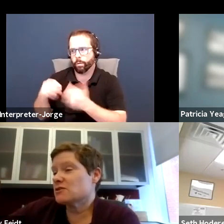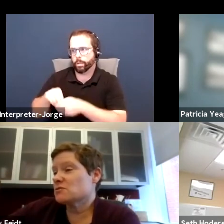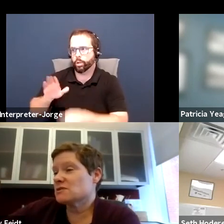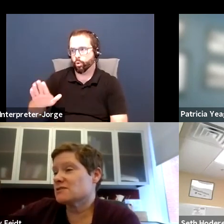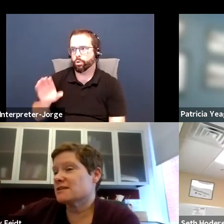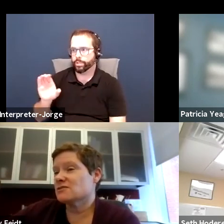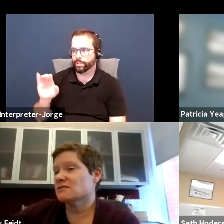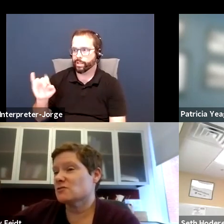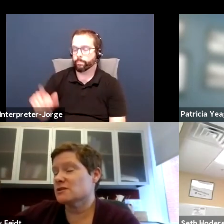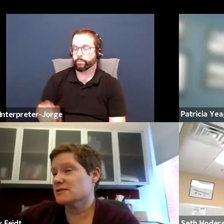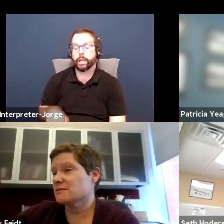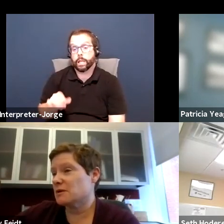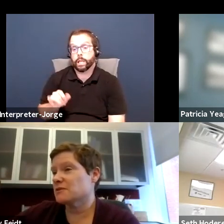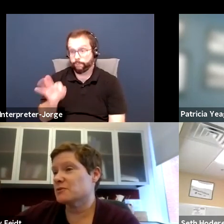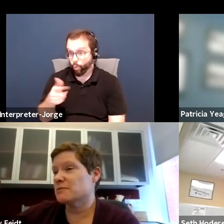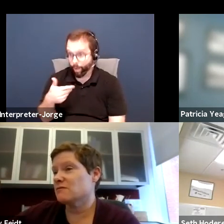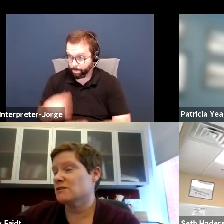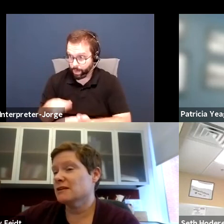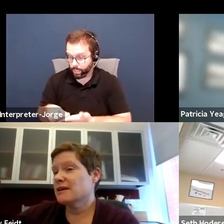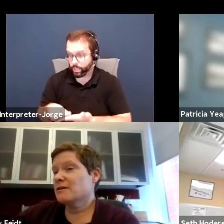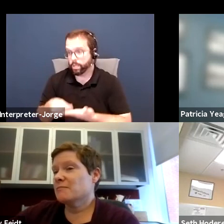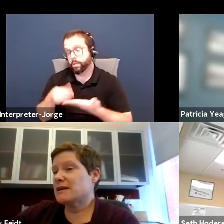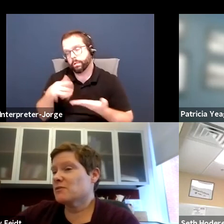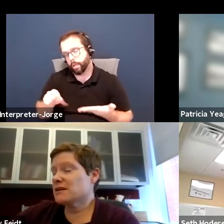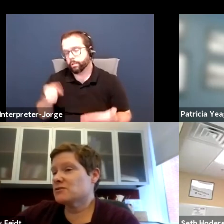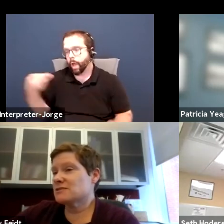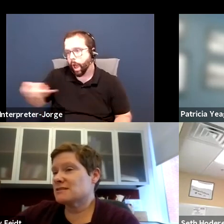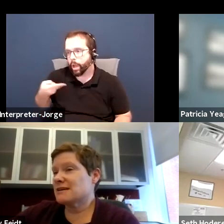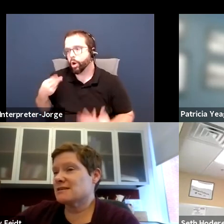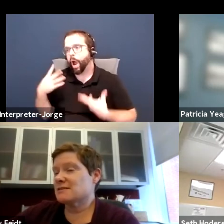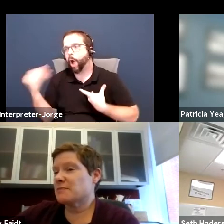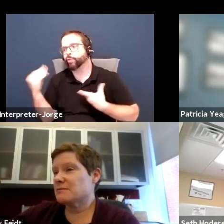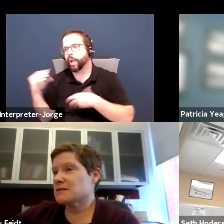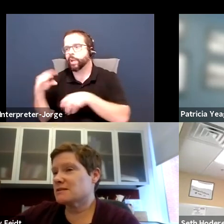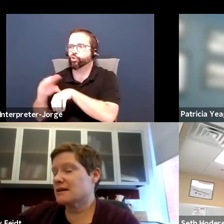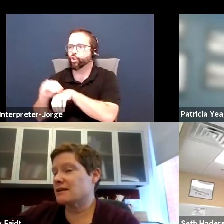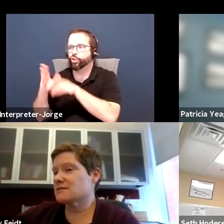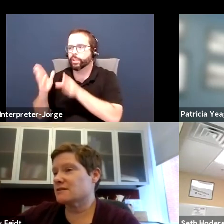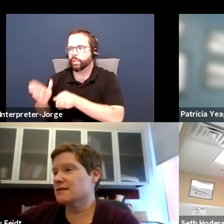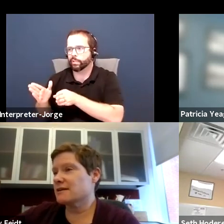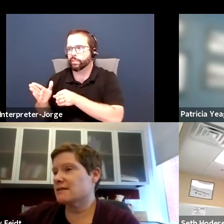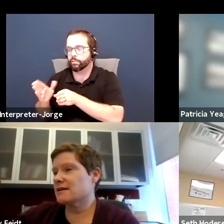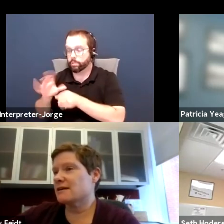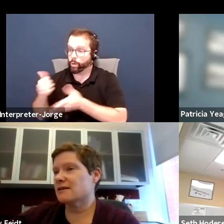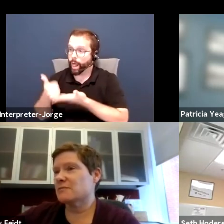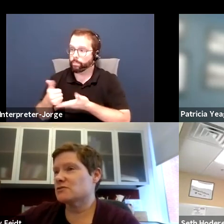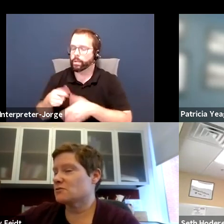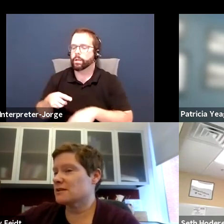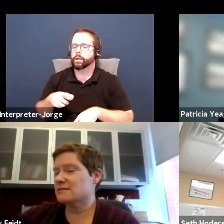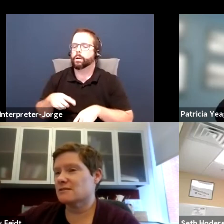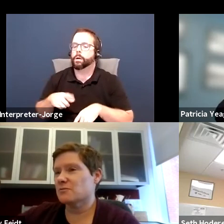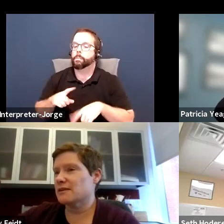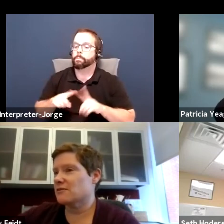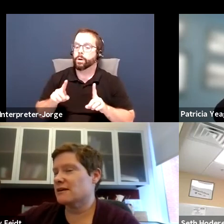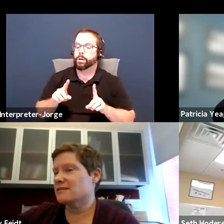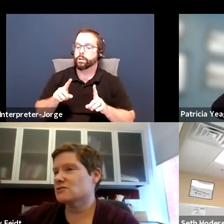don't actually, I mean, if you have the money, you can use an outside consultant, of course, and that probably would be helpful. But I don't think you should see that as an impediment to getting started. I think you can